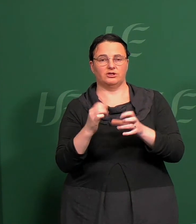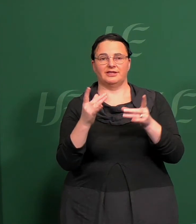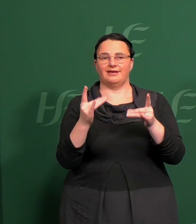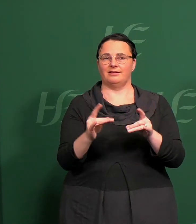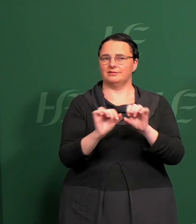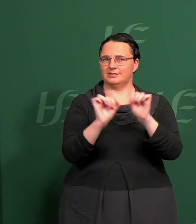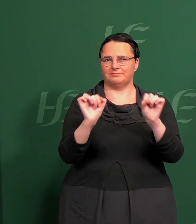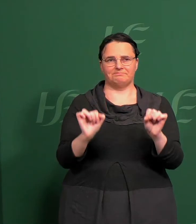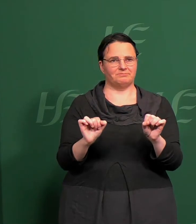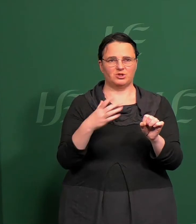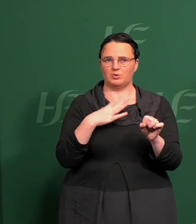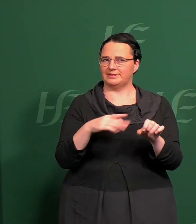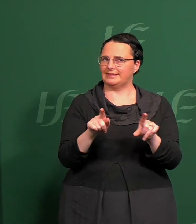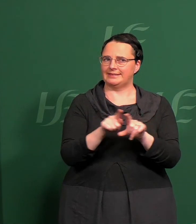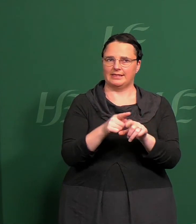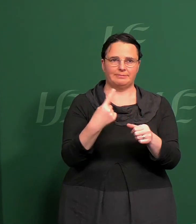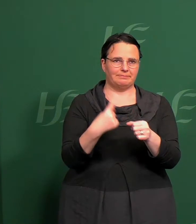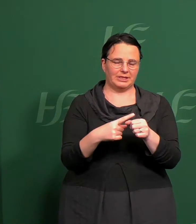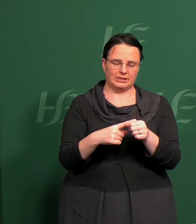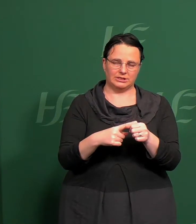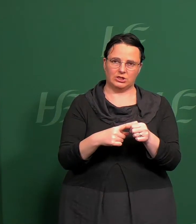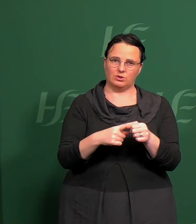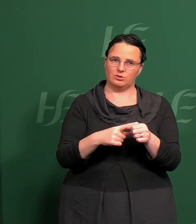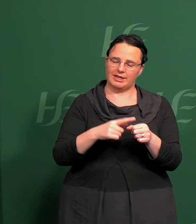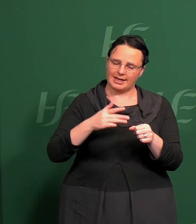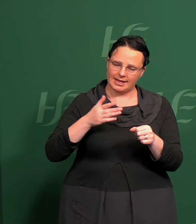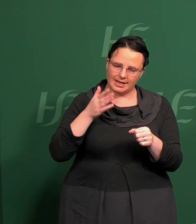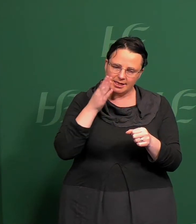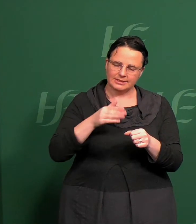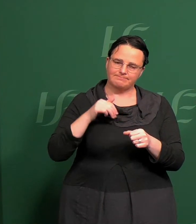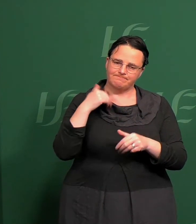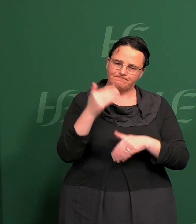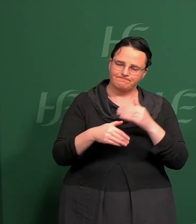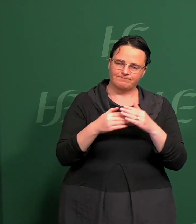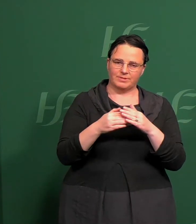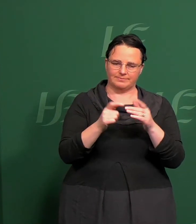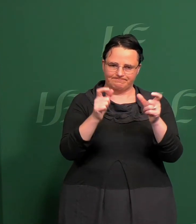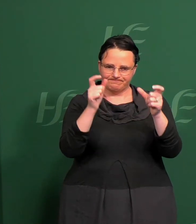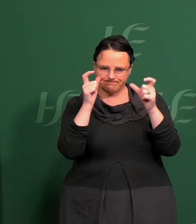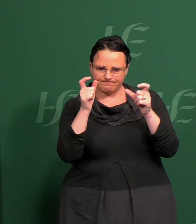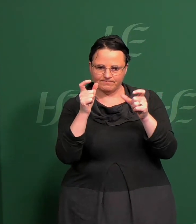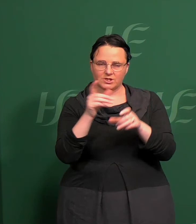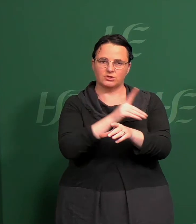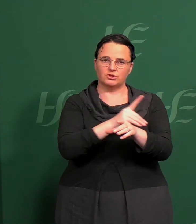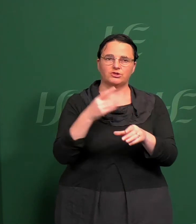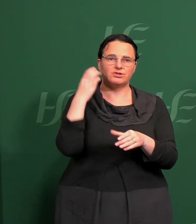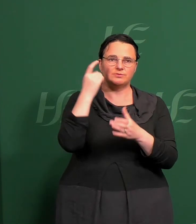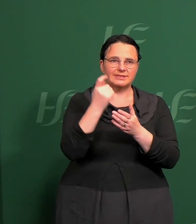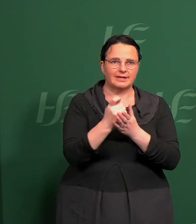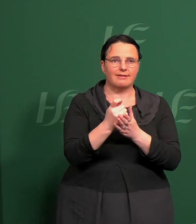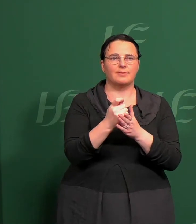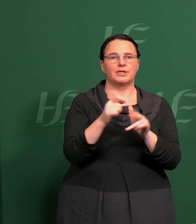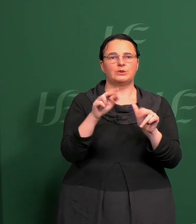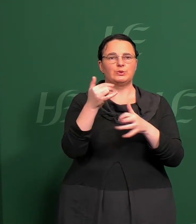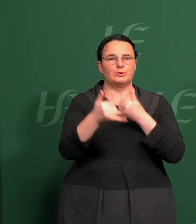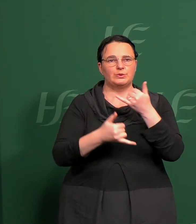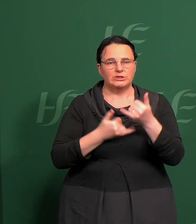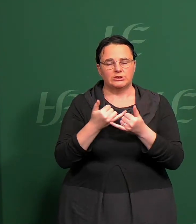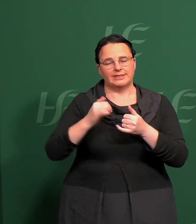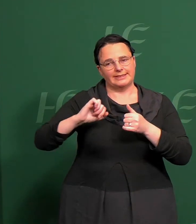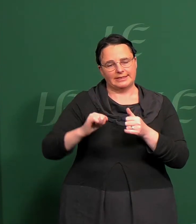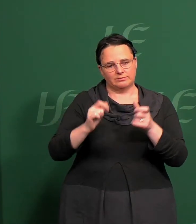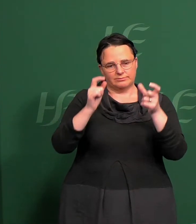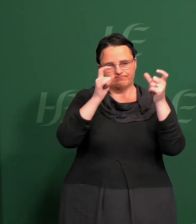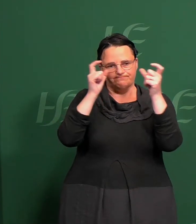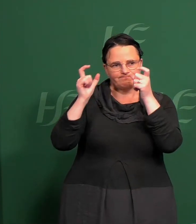again. So again, let's proceed with the required cautions through Christmas and New Year and sustain, at the